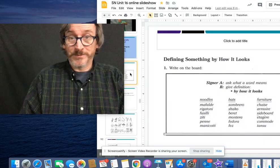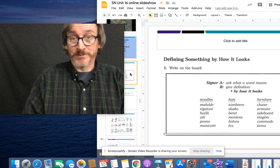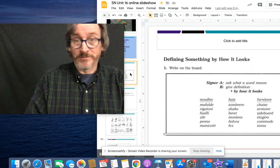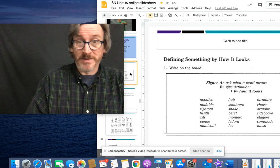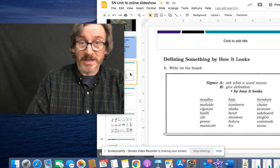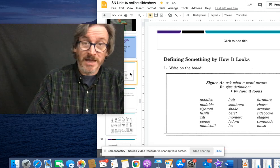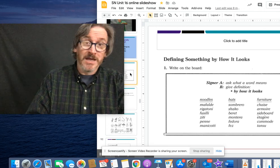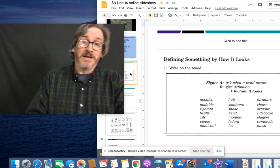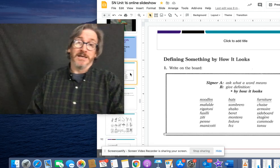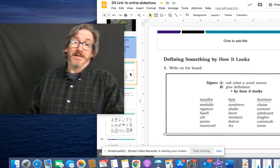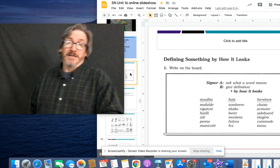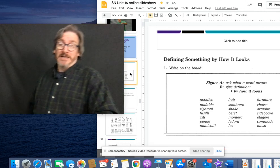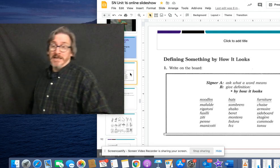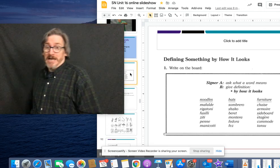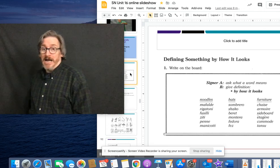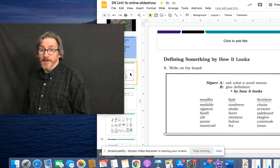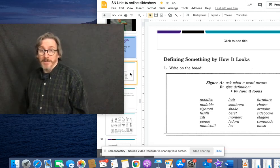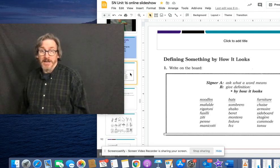into.